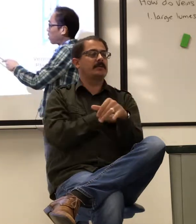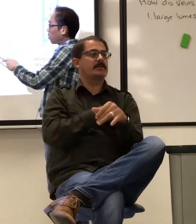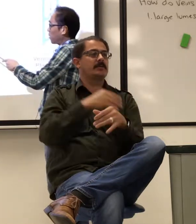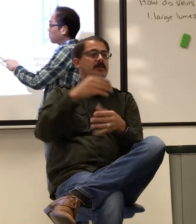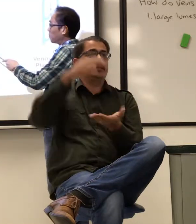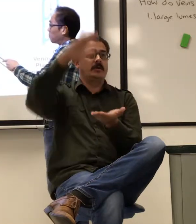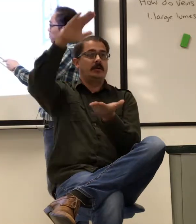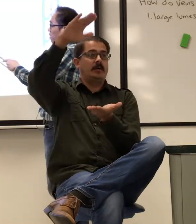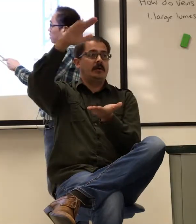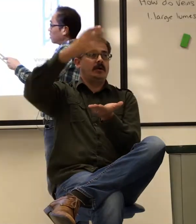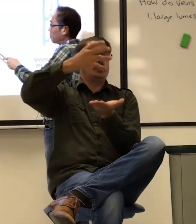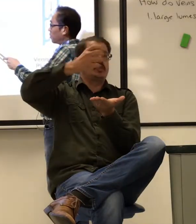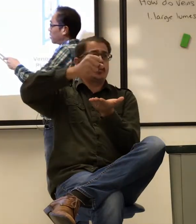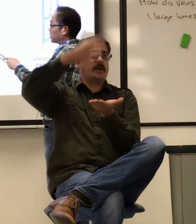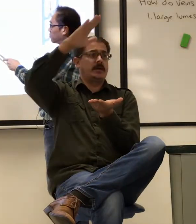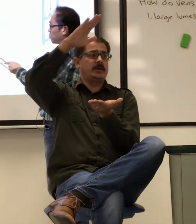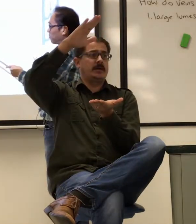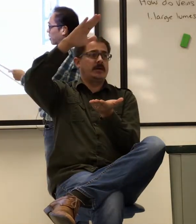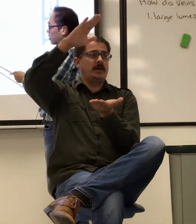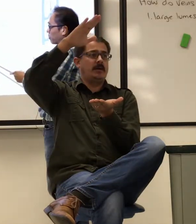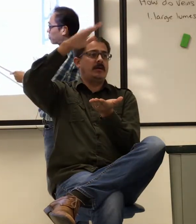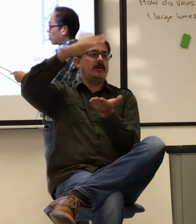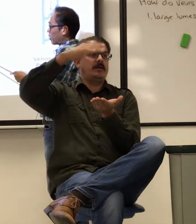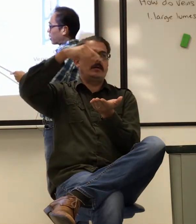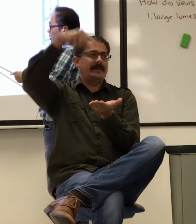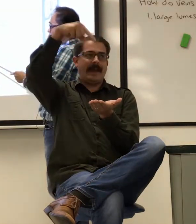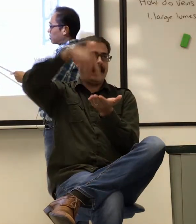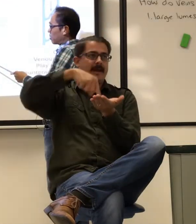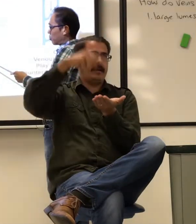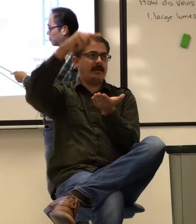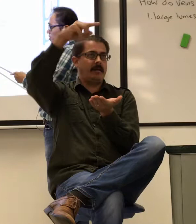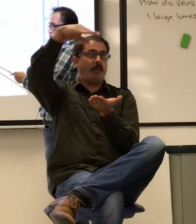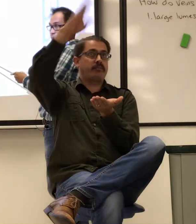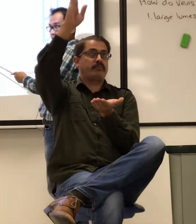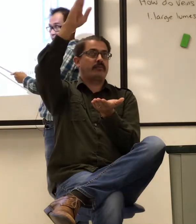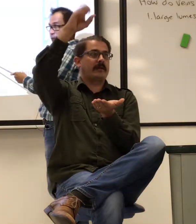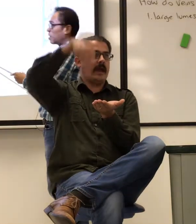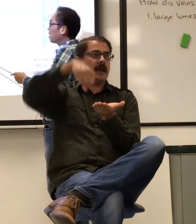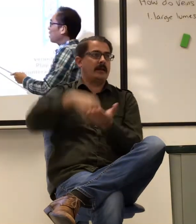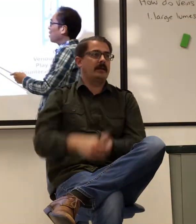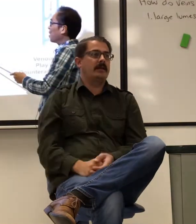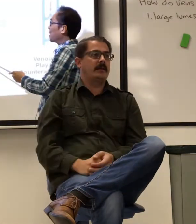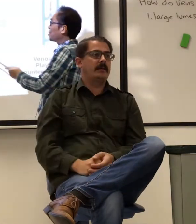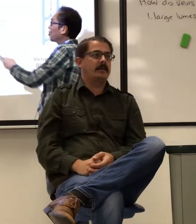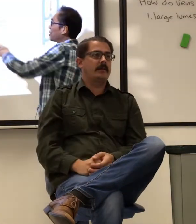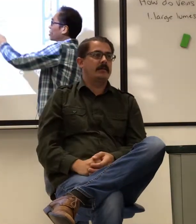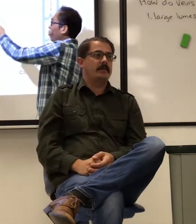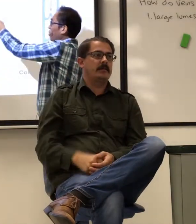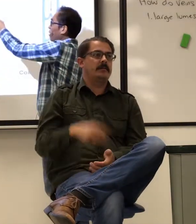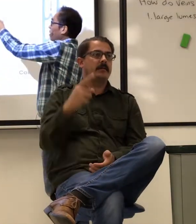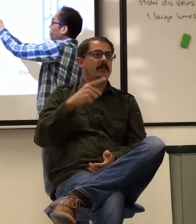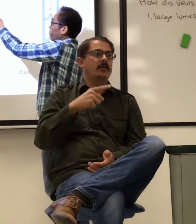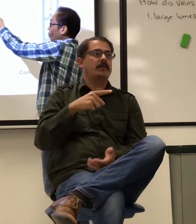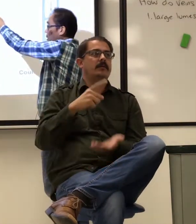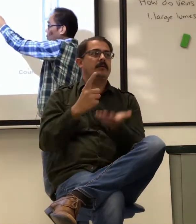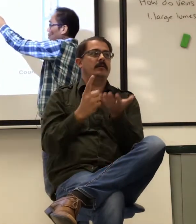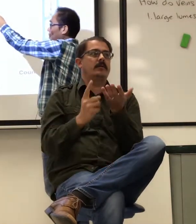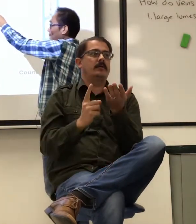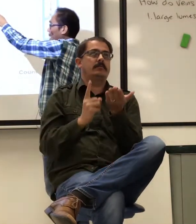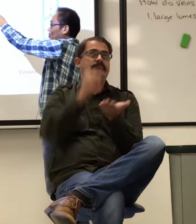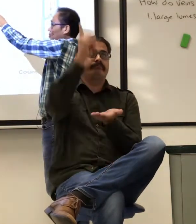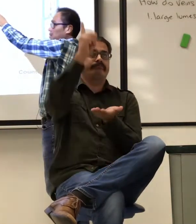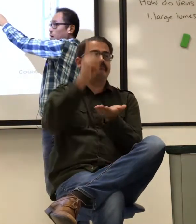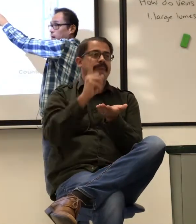middle compartment, blood is prevented from going to the previous compartment, and it's only squirted